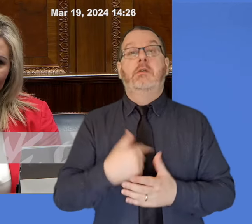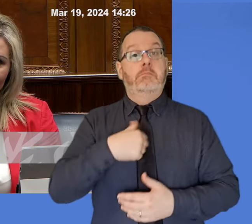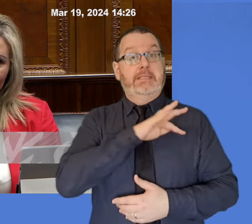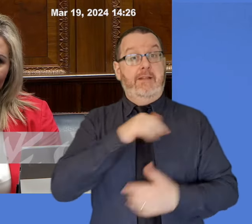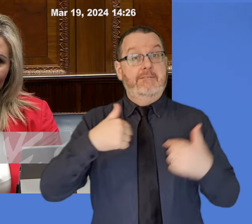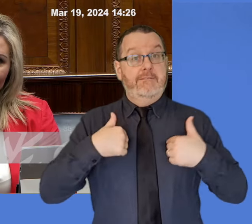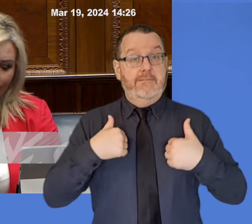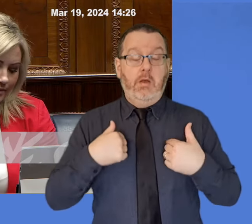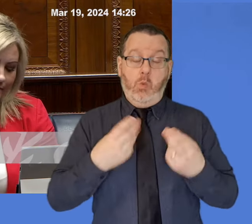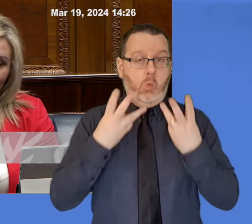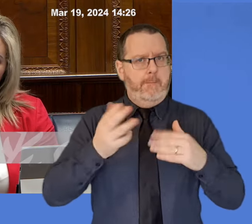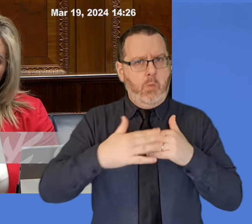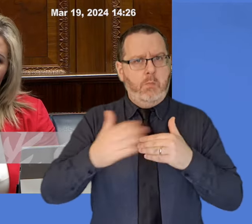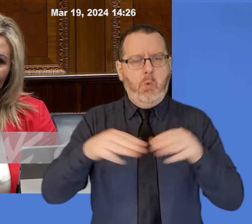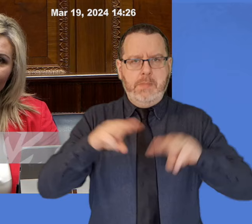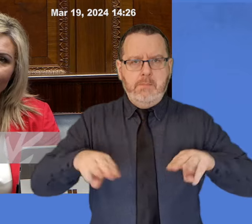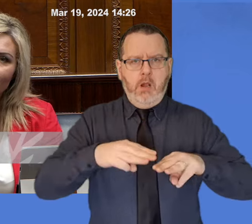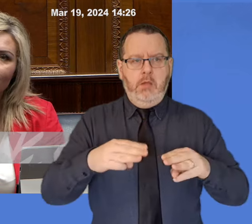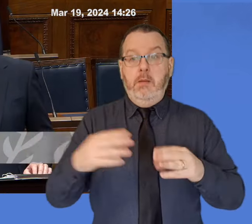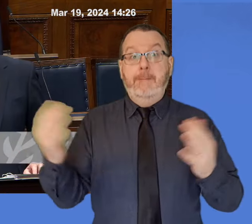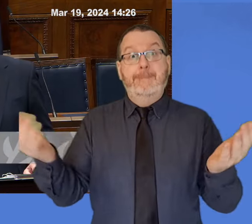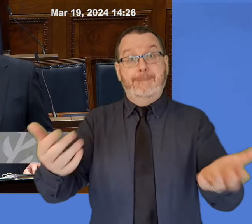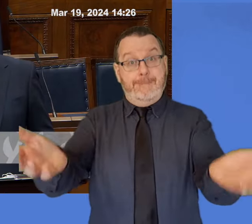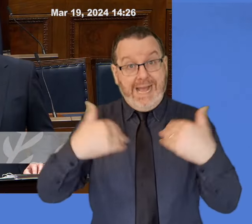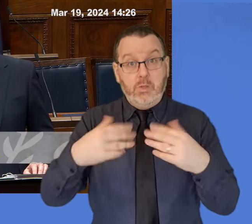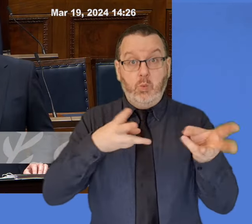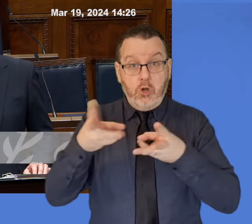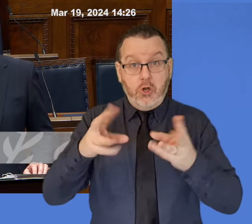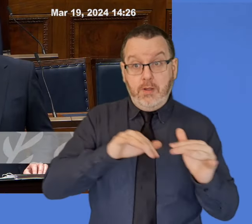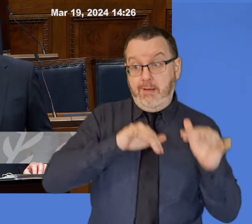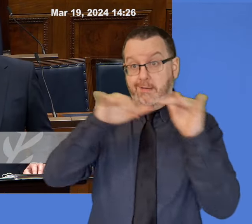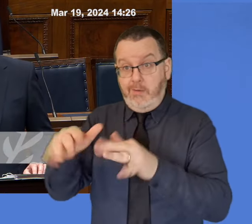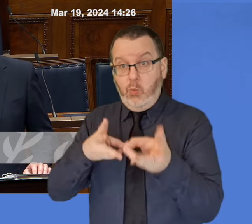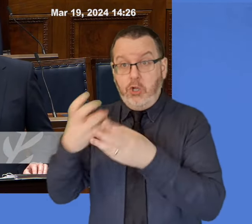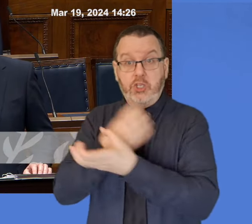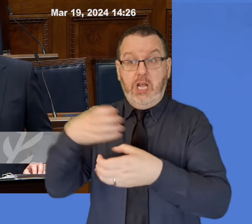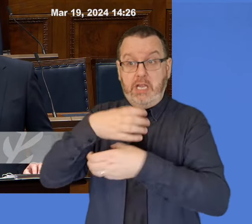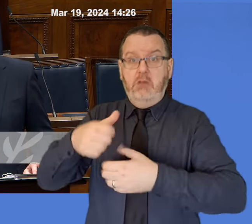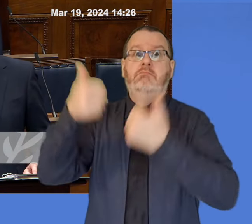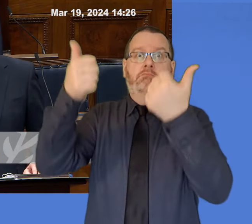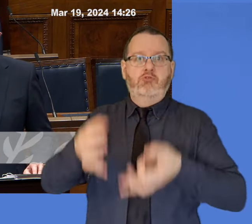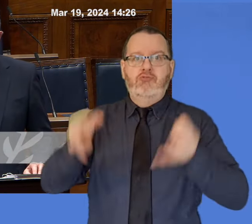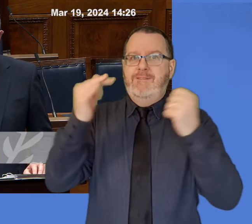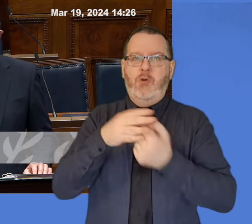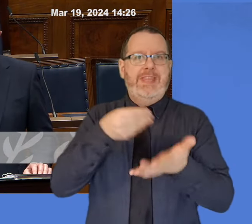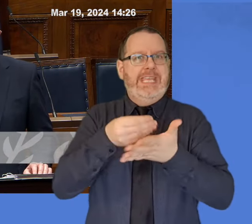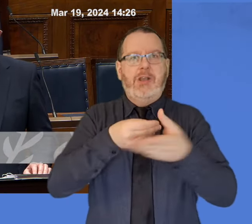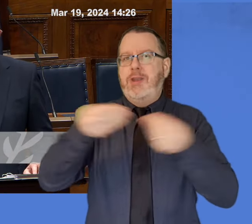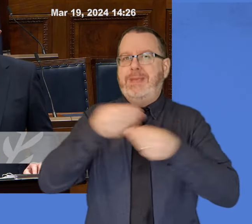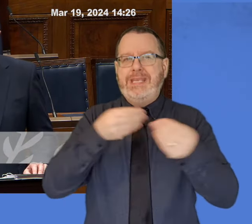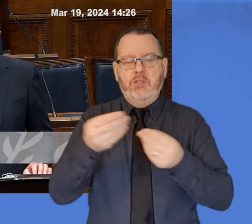own particular interest, the more people we have available to come back to work and allowed to get back into the workforce, then the better for the economy overall. So I do think it